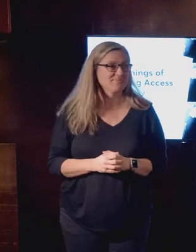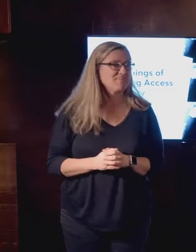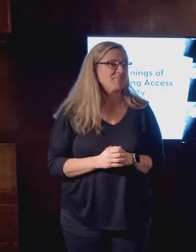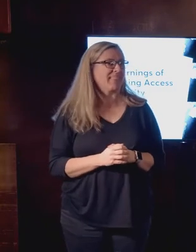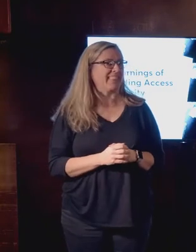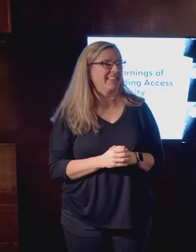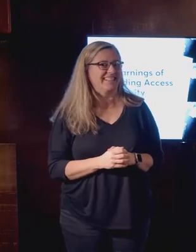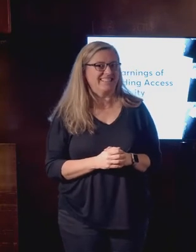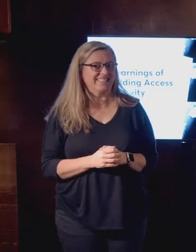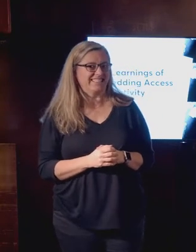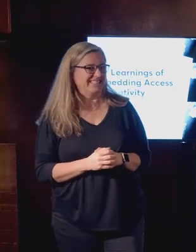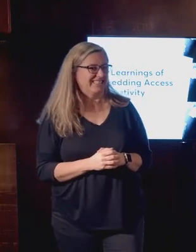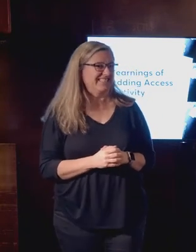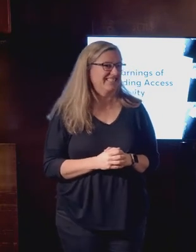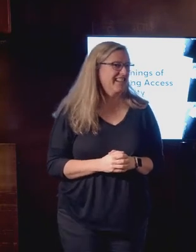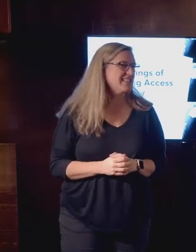Yep.